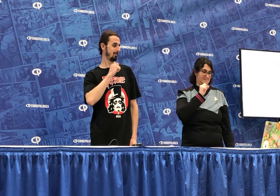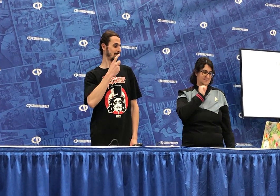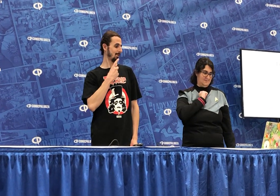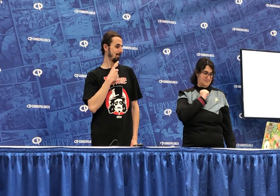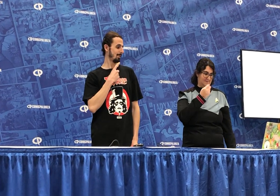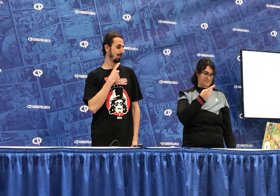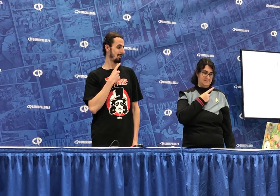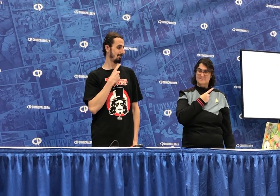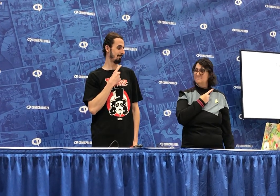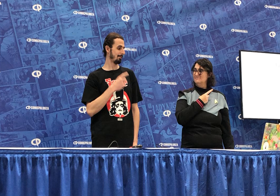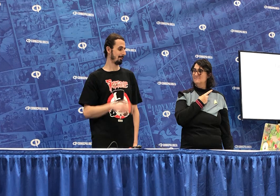for his collar.